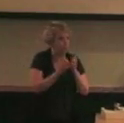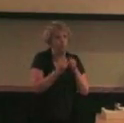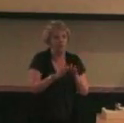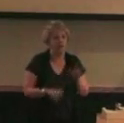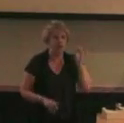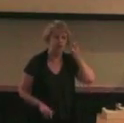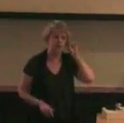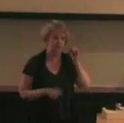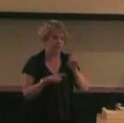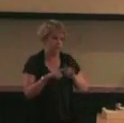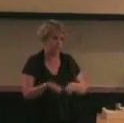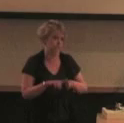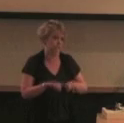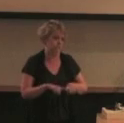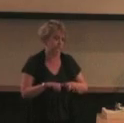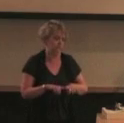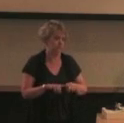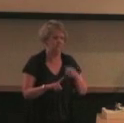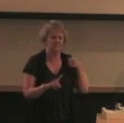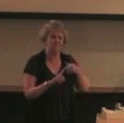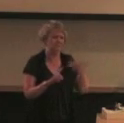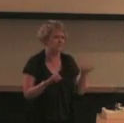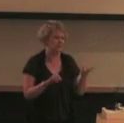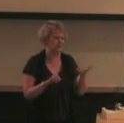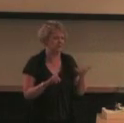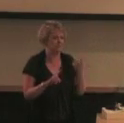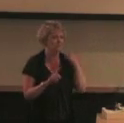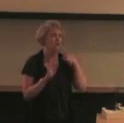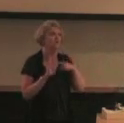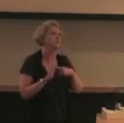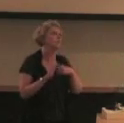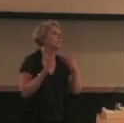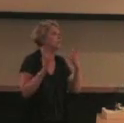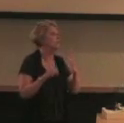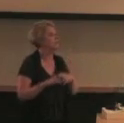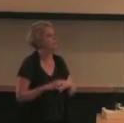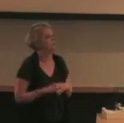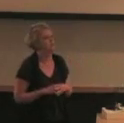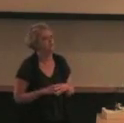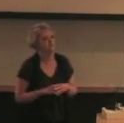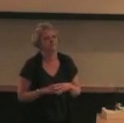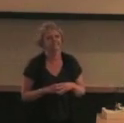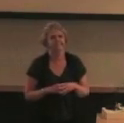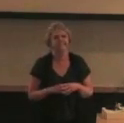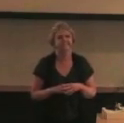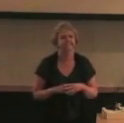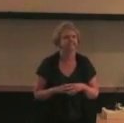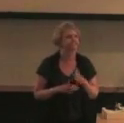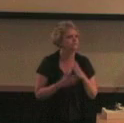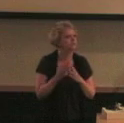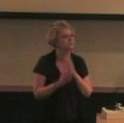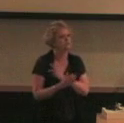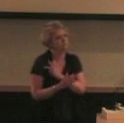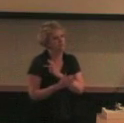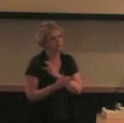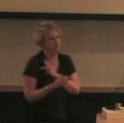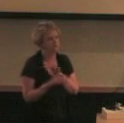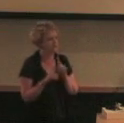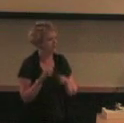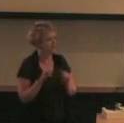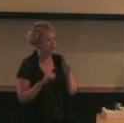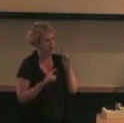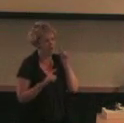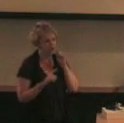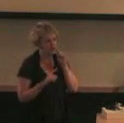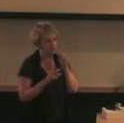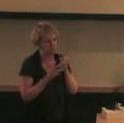aid. Bottom line is, say for example, some patients cannot hear that